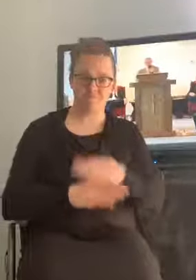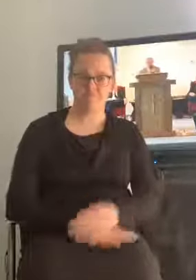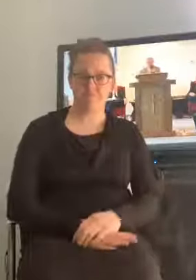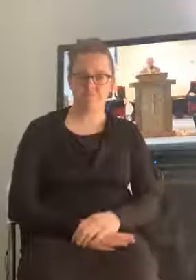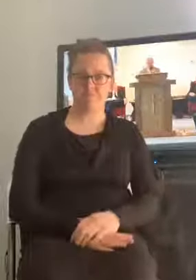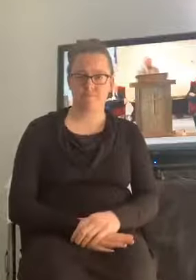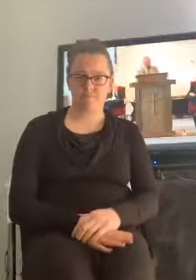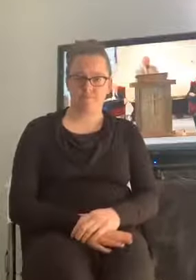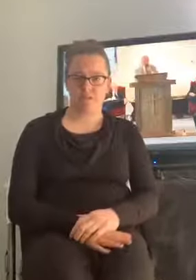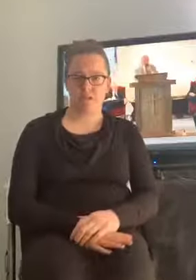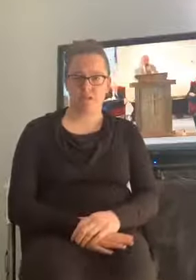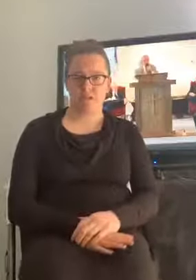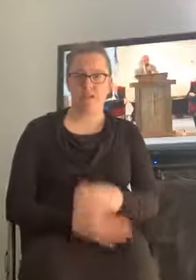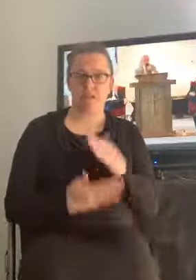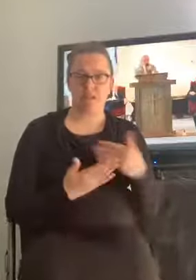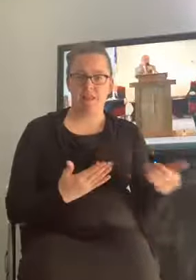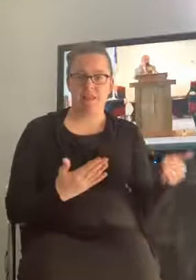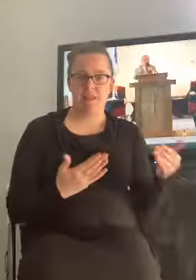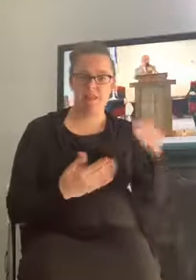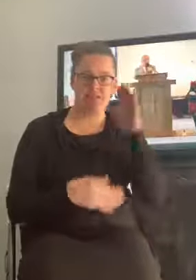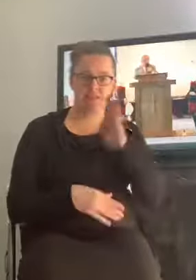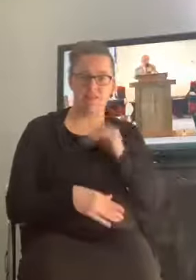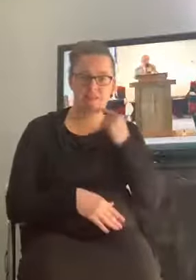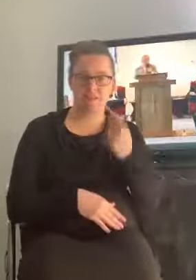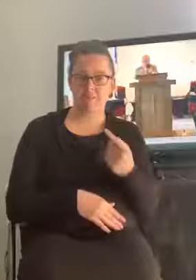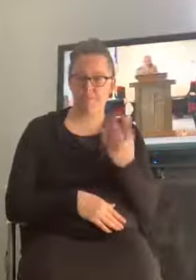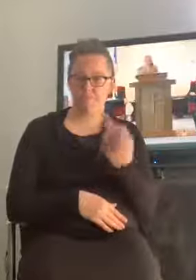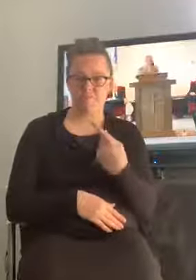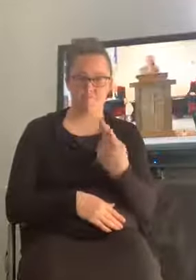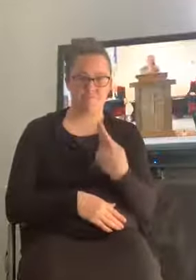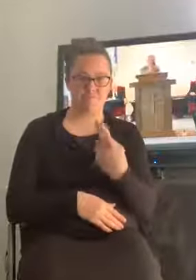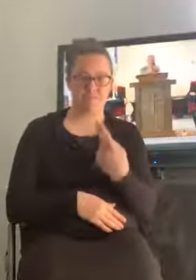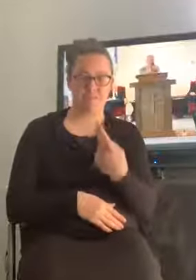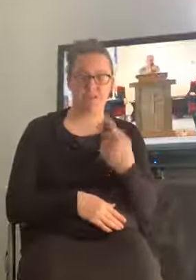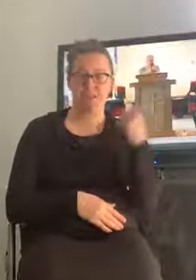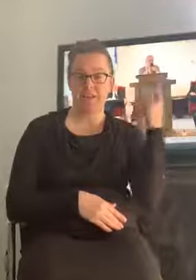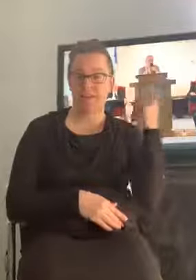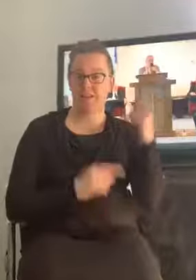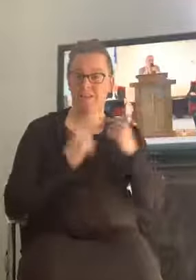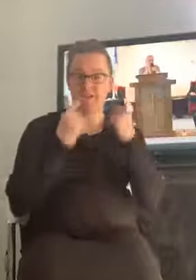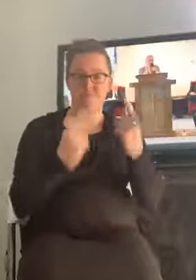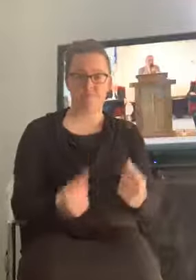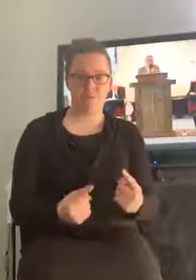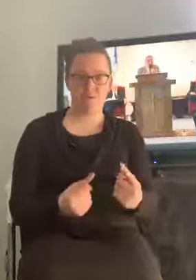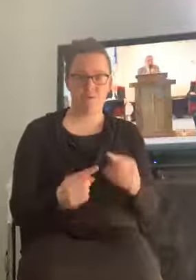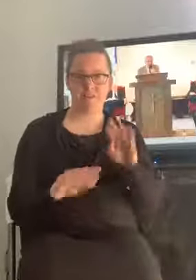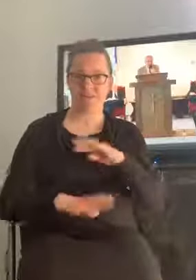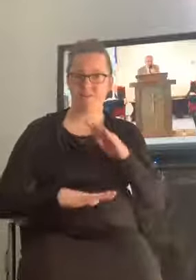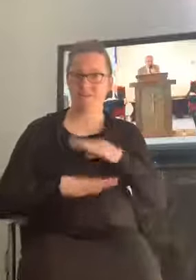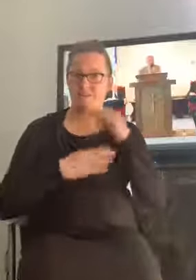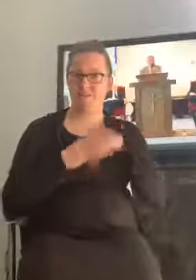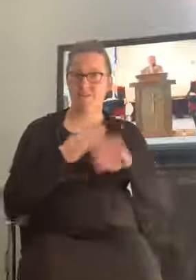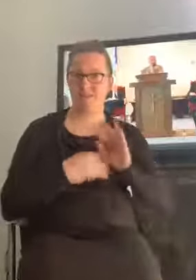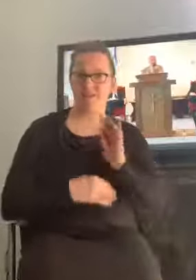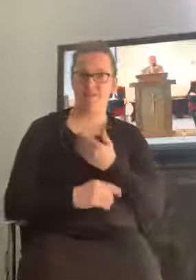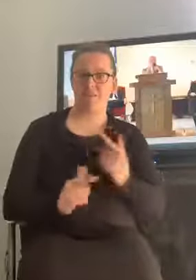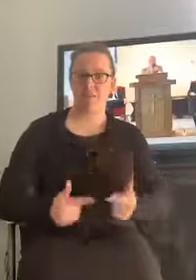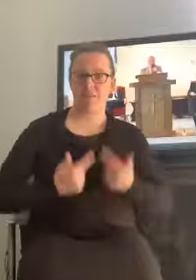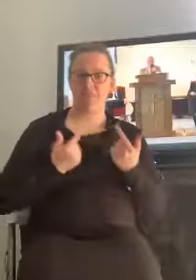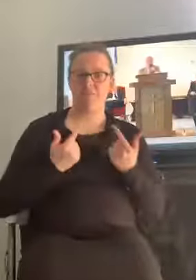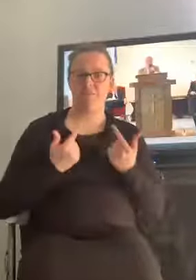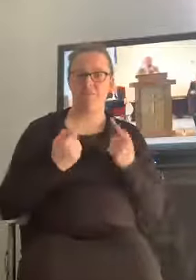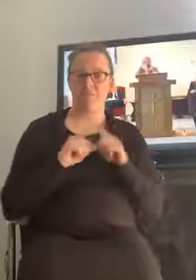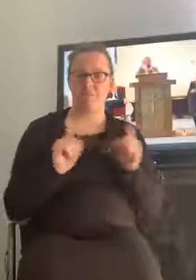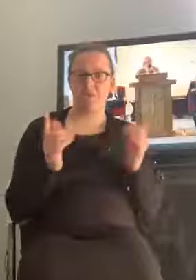The things that God has spoken to you and I, He is going to fulfill in our life. But what